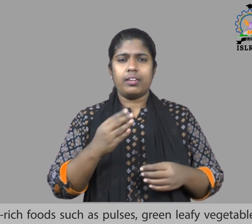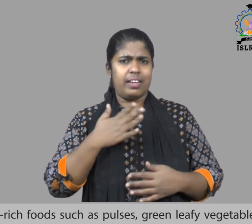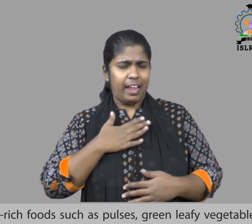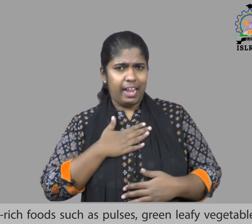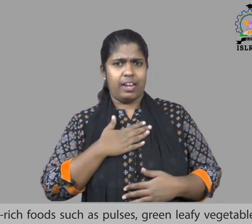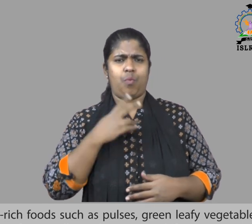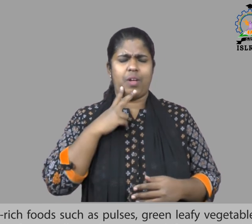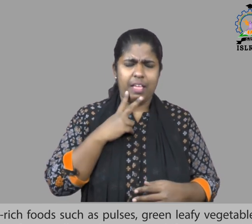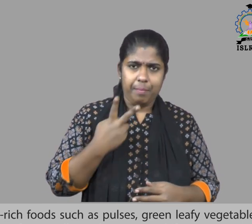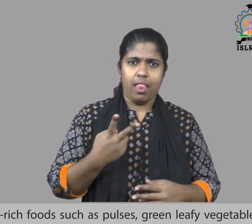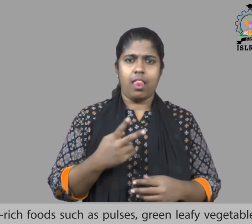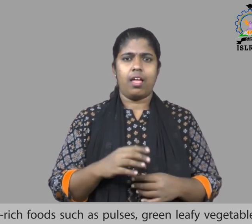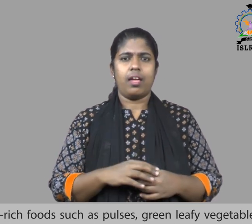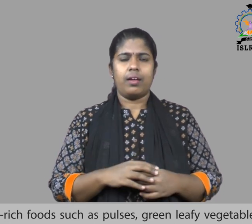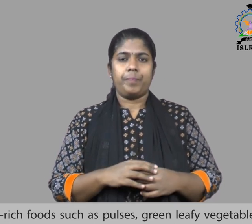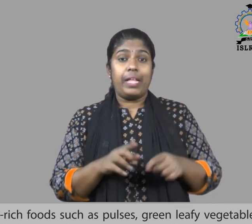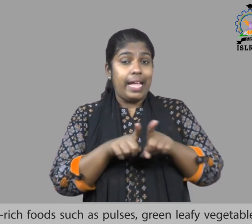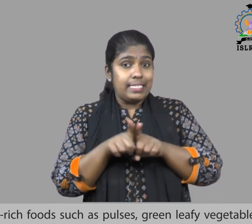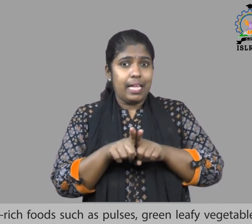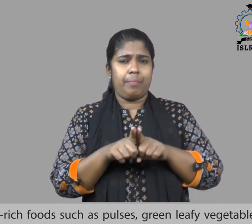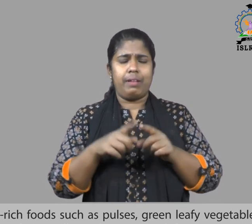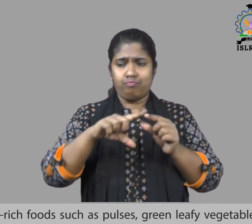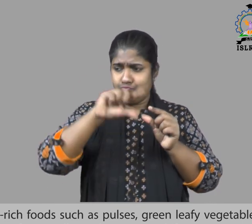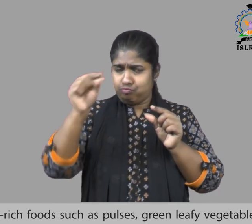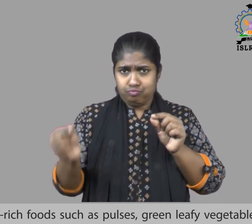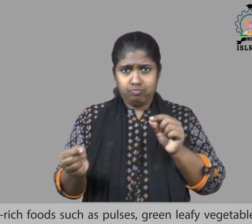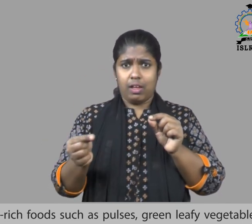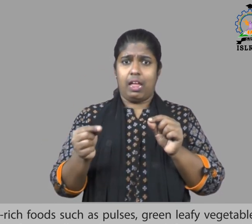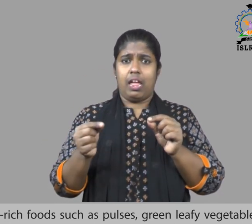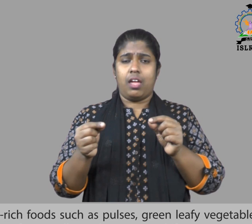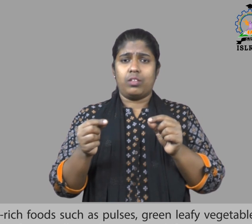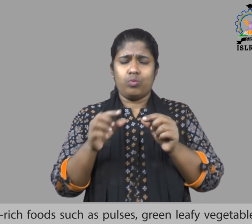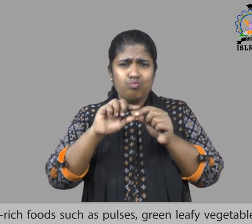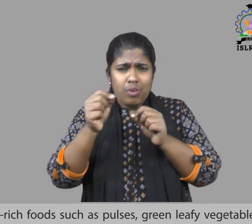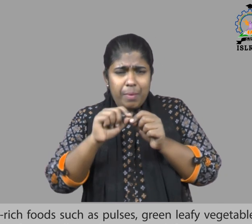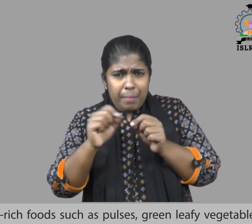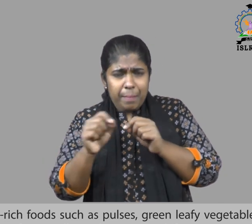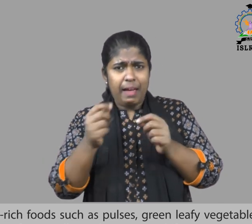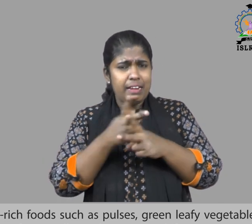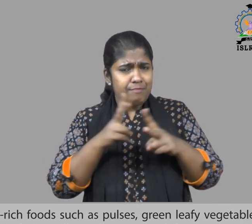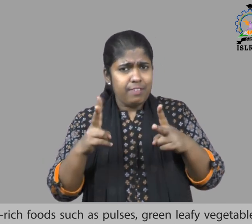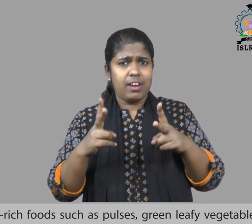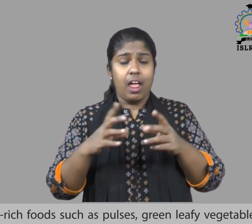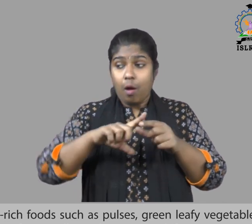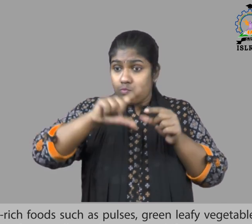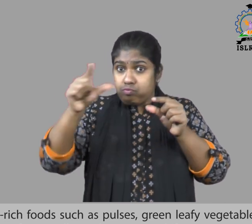milk, curd, paneer, and if non vegetarian, then eggs,